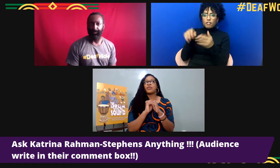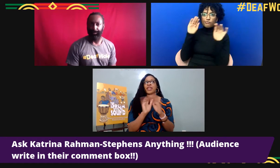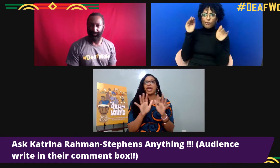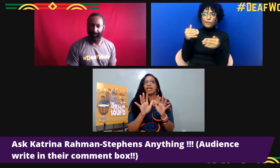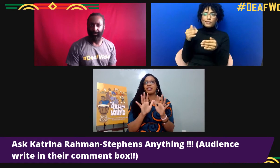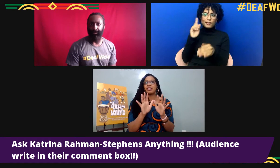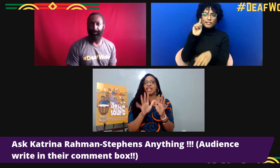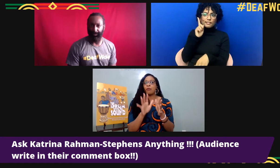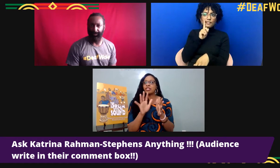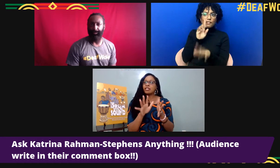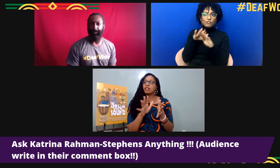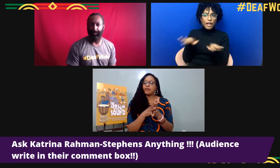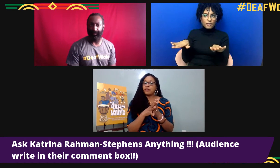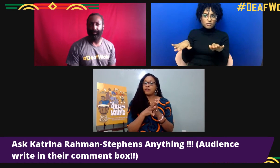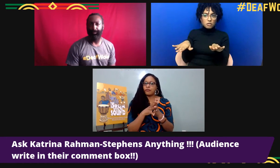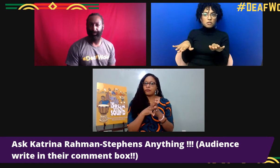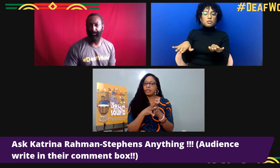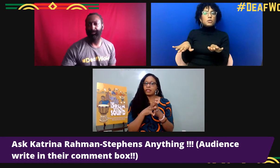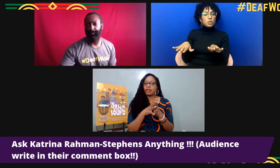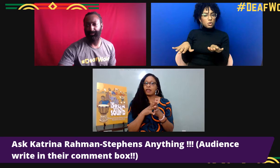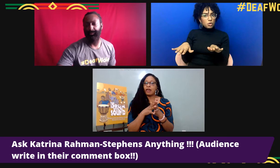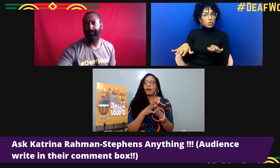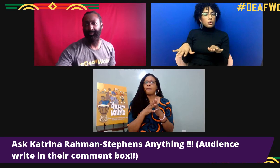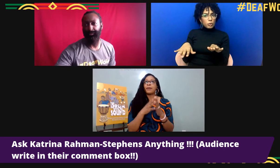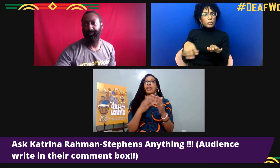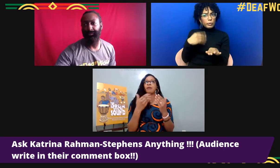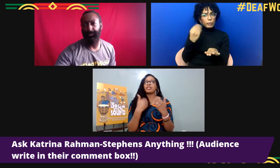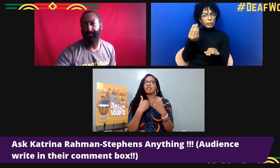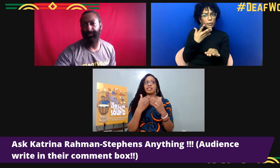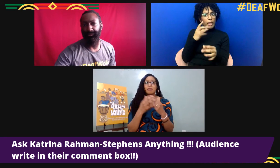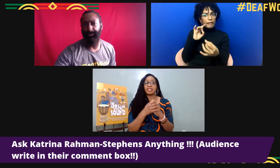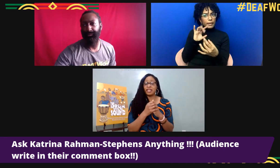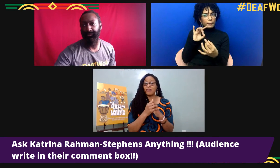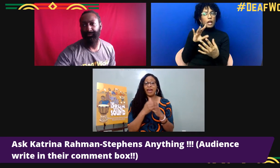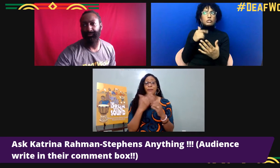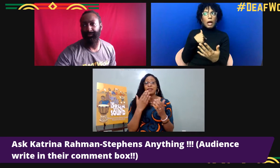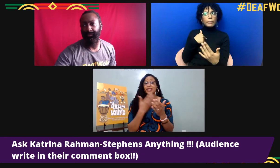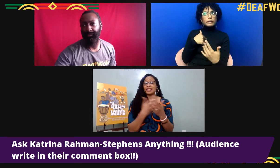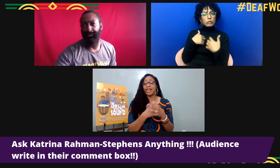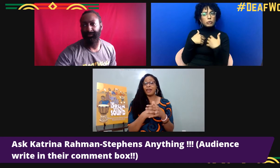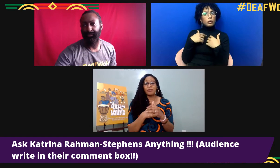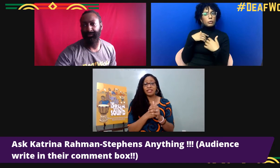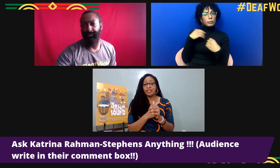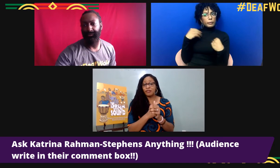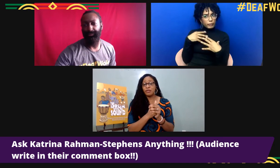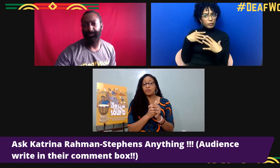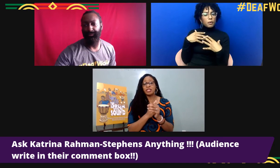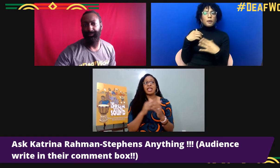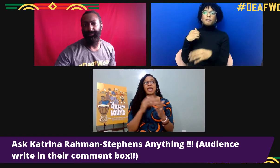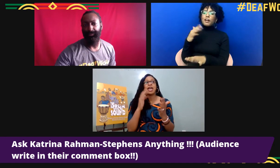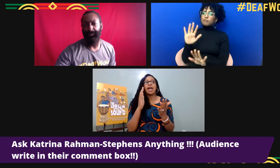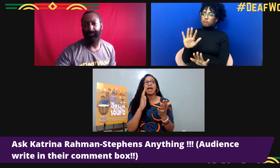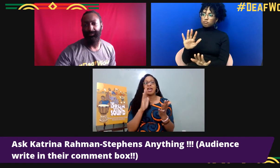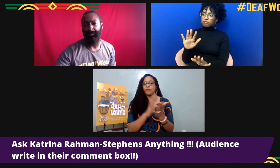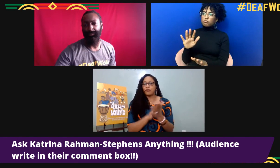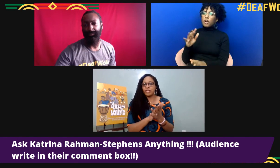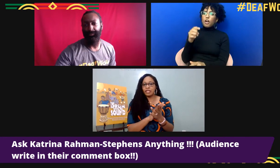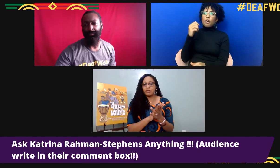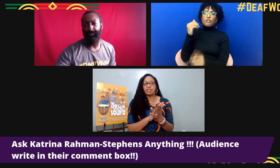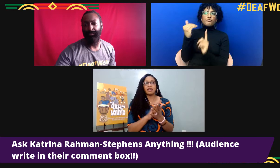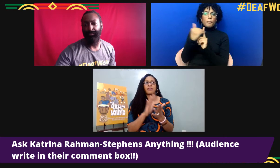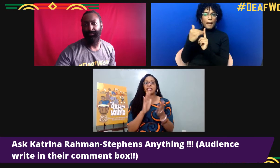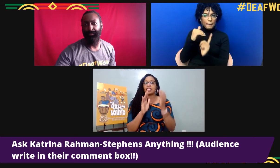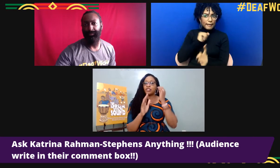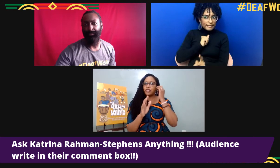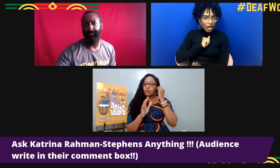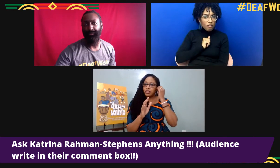So that was a little fearful for me. But I was thinking to myself, I put in time with the deaf community. I have friends that